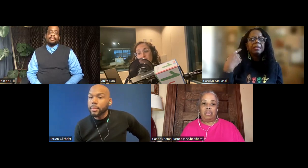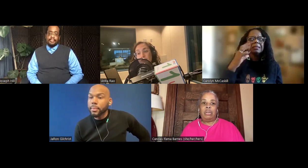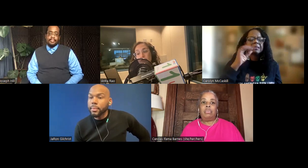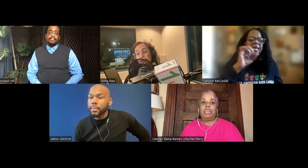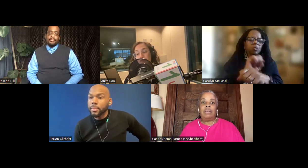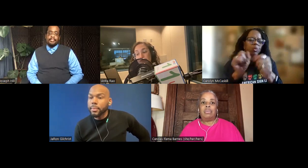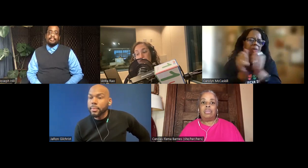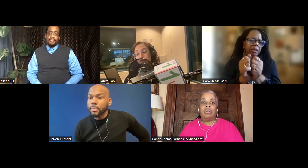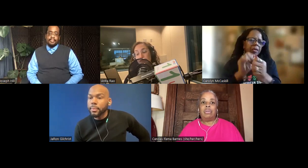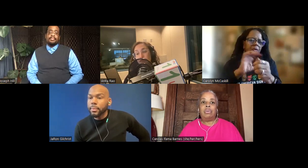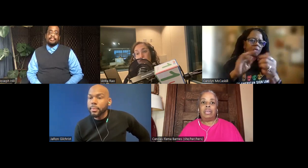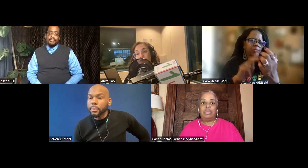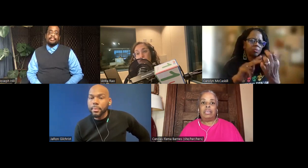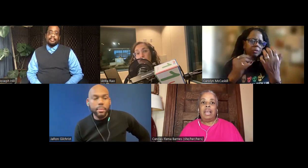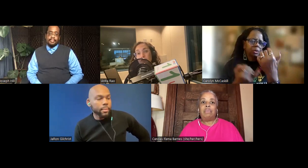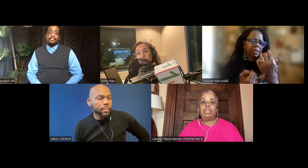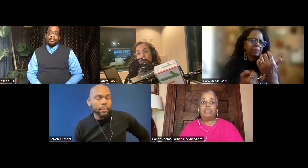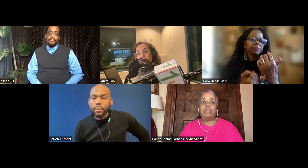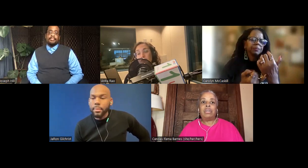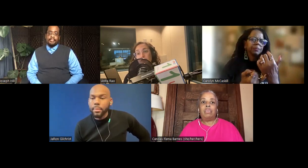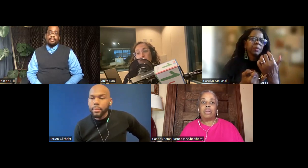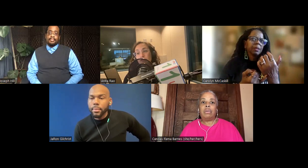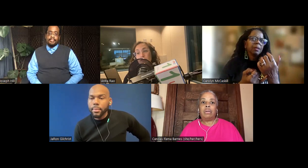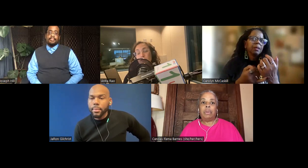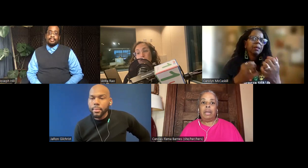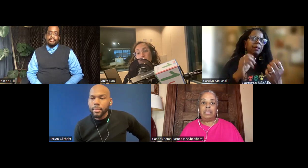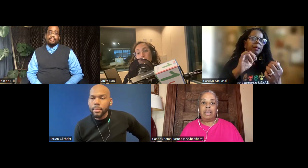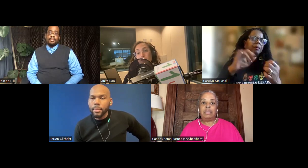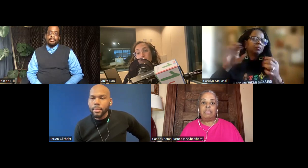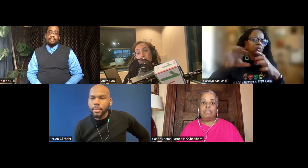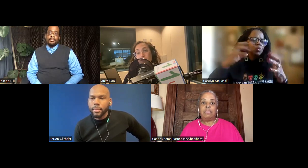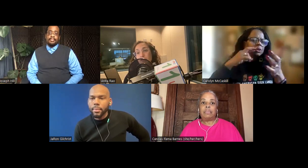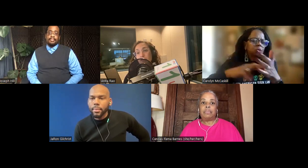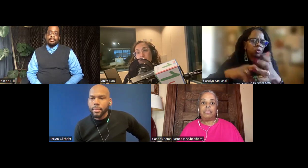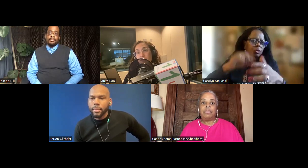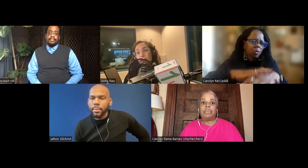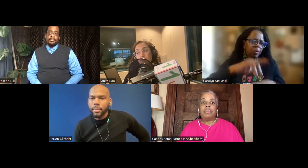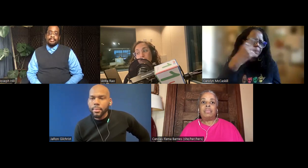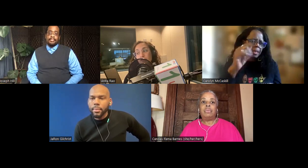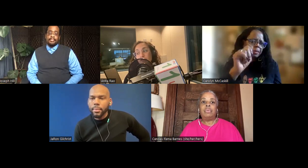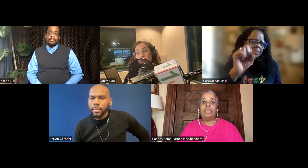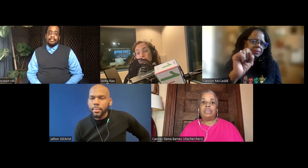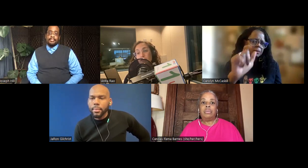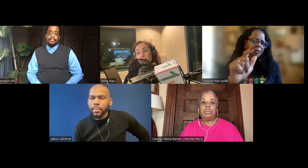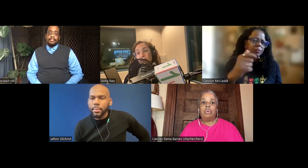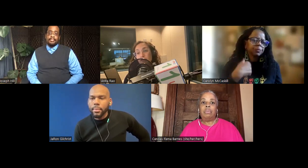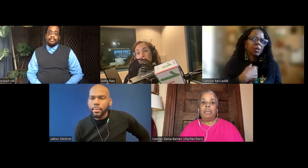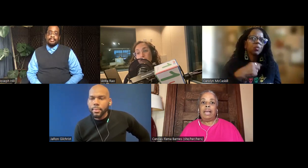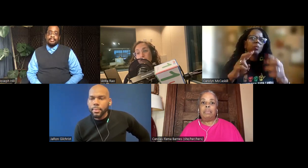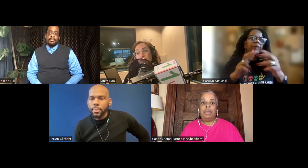shared it with Dr. Seal Lucas, and we started working on a project to do research on Black